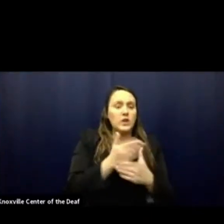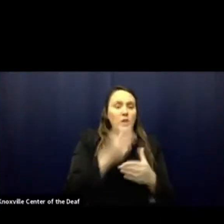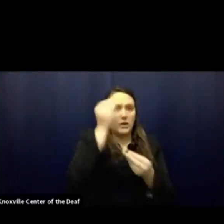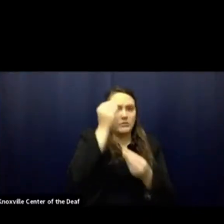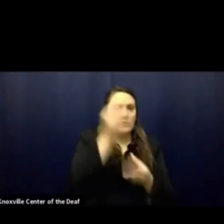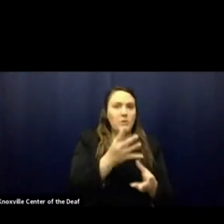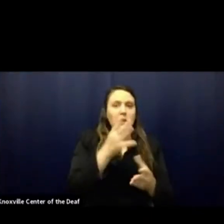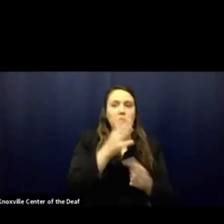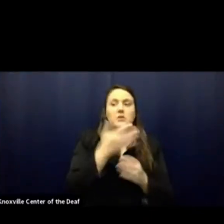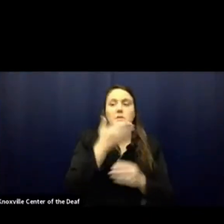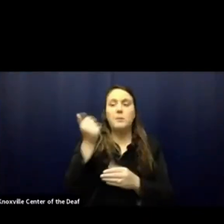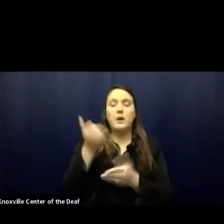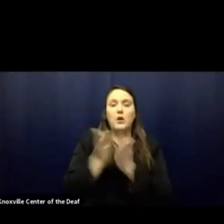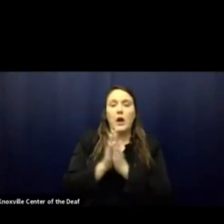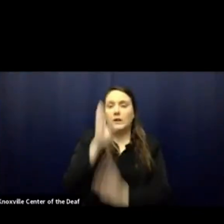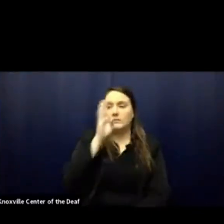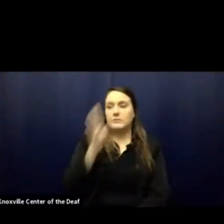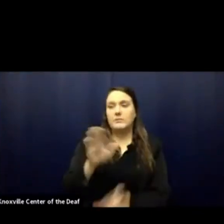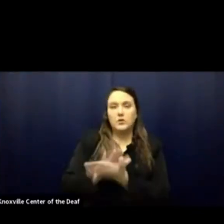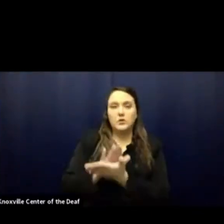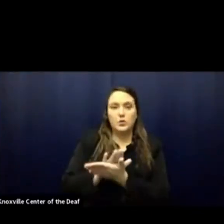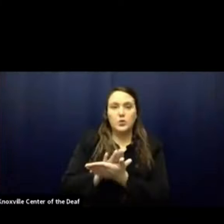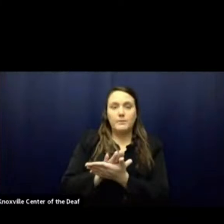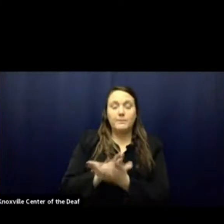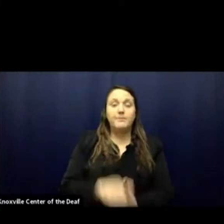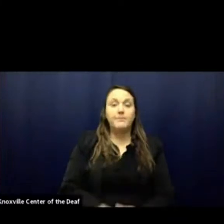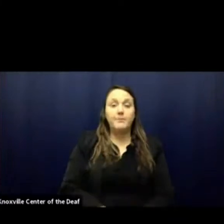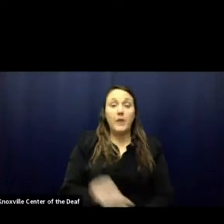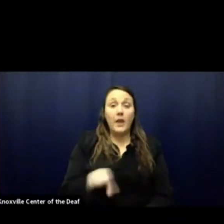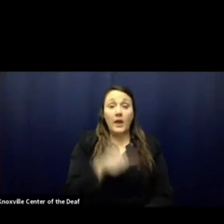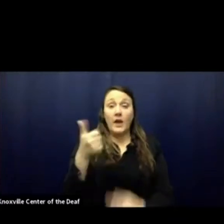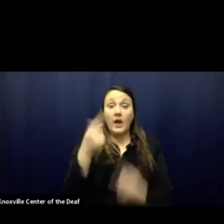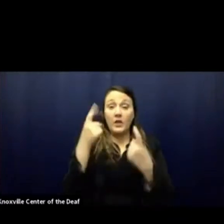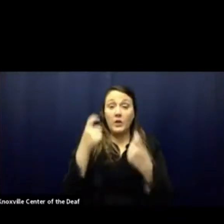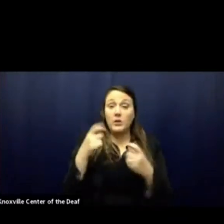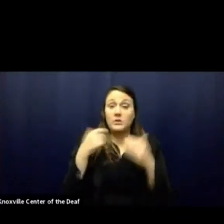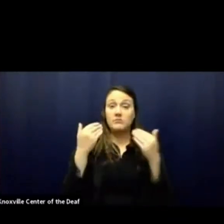schools. Any other questions? Please go ahead and submit them now.